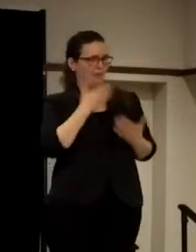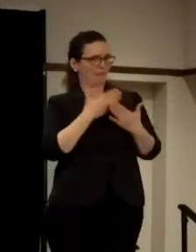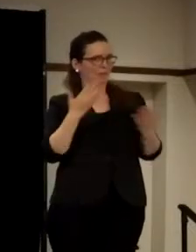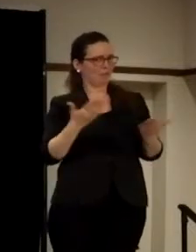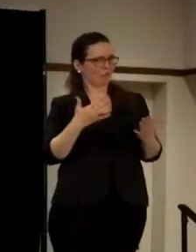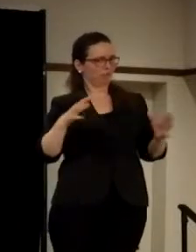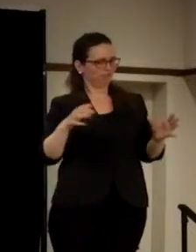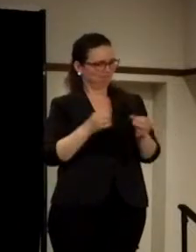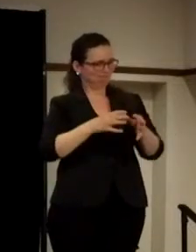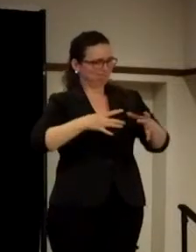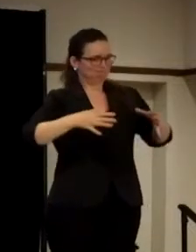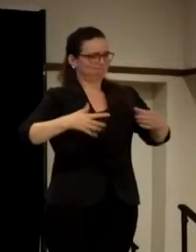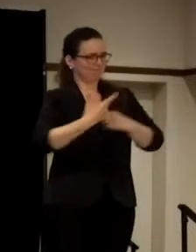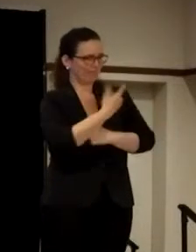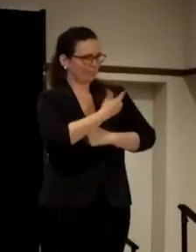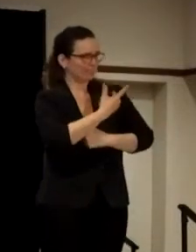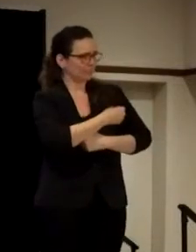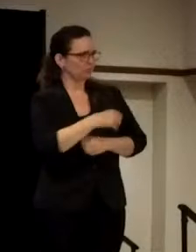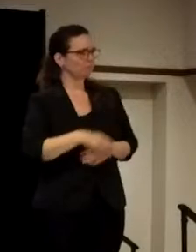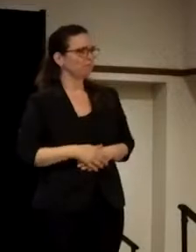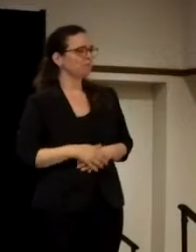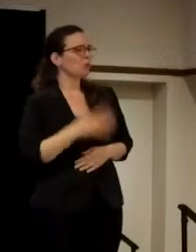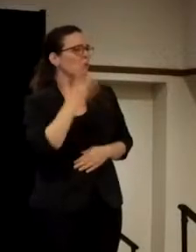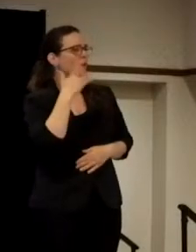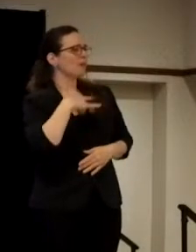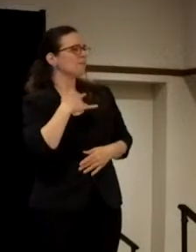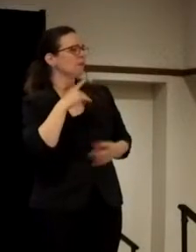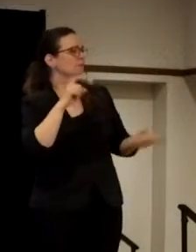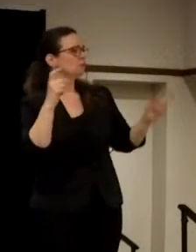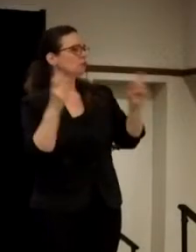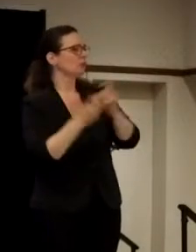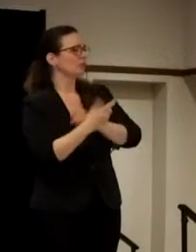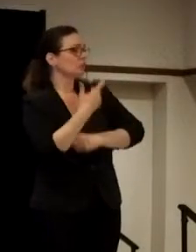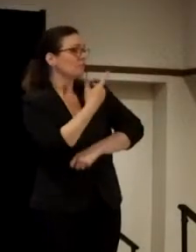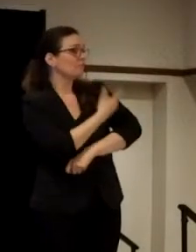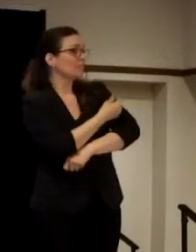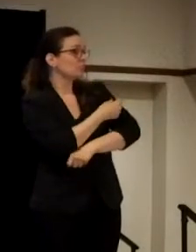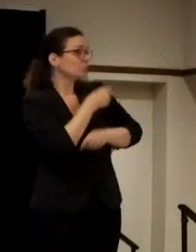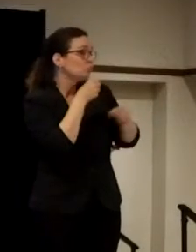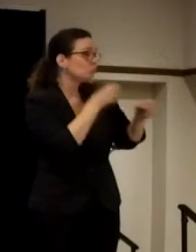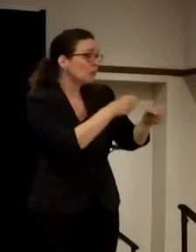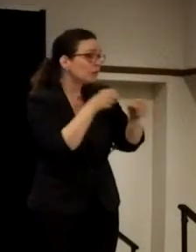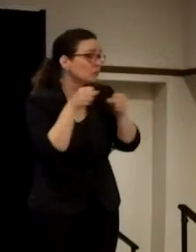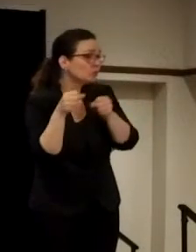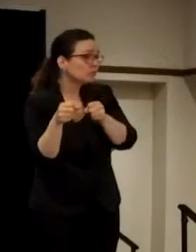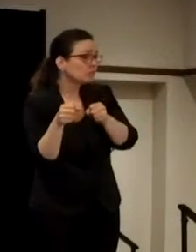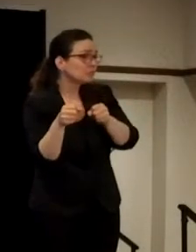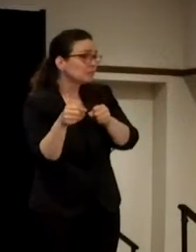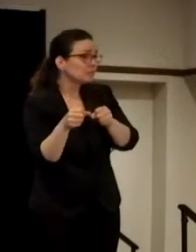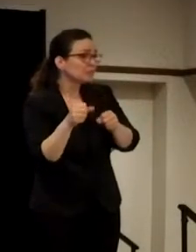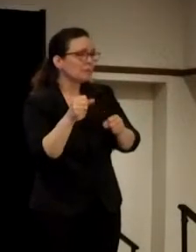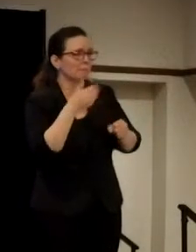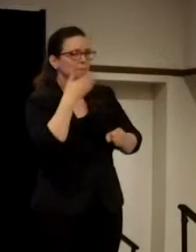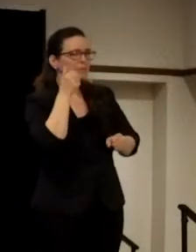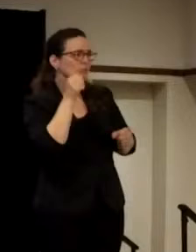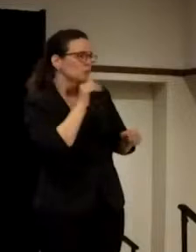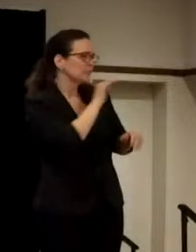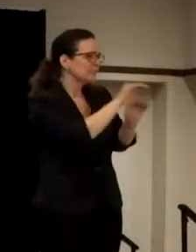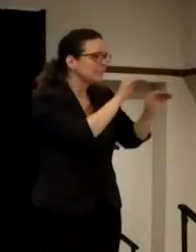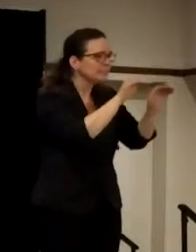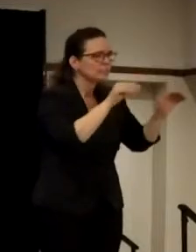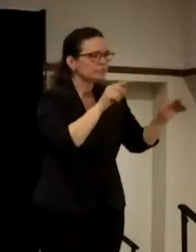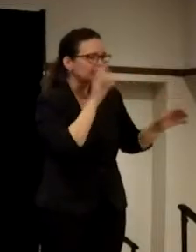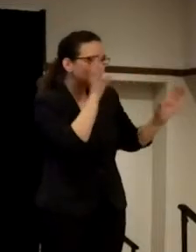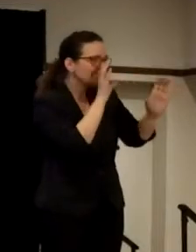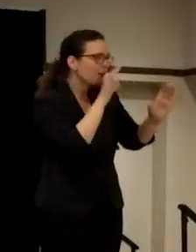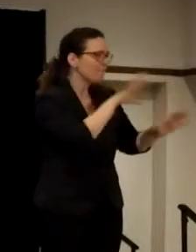have to shift as more and more appointments at the mass vaccination sites remain unfilled. Going to these communities